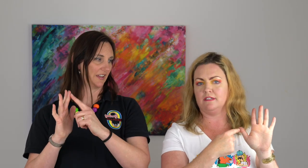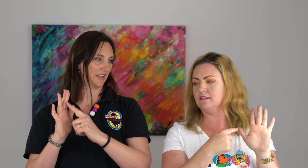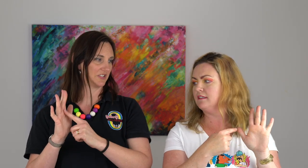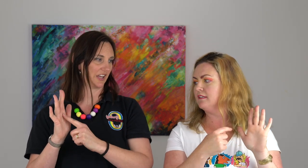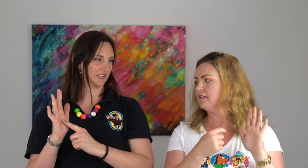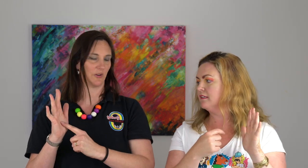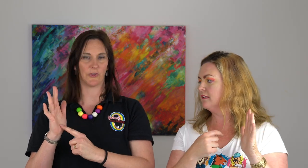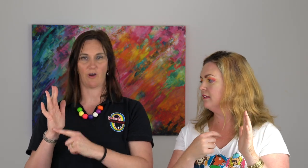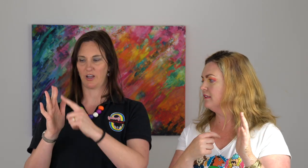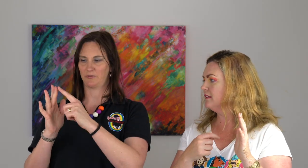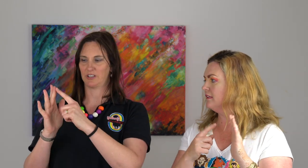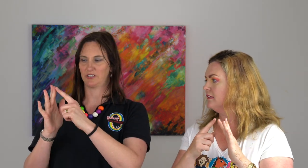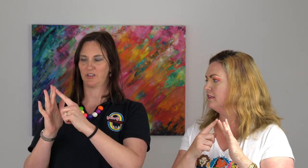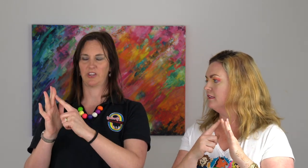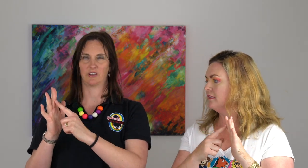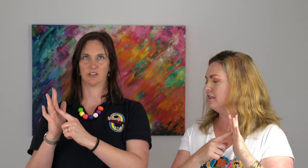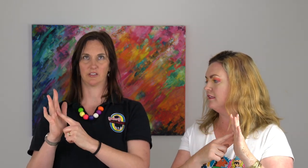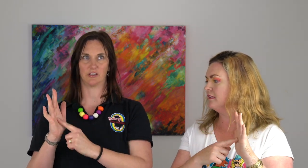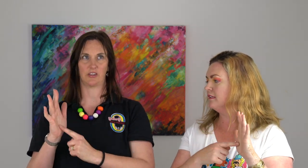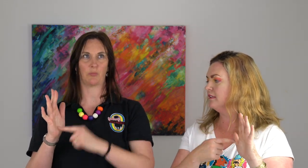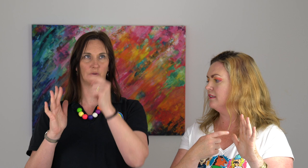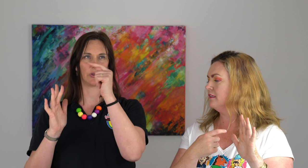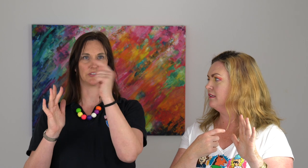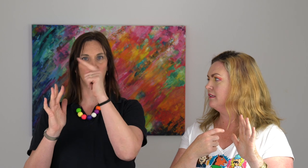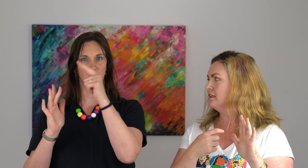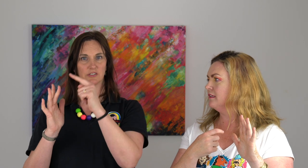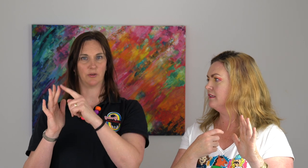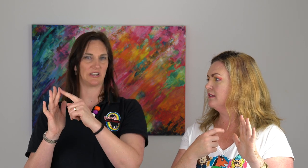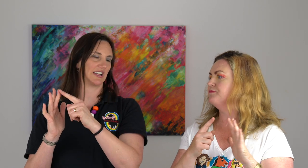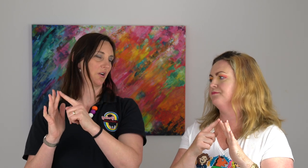and J is off the I finger, and you think they've both got the dot at the top, that's how I remember